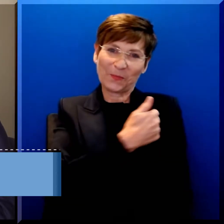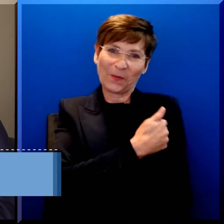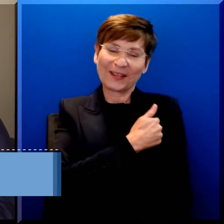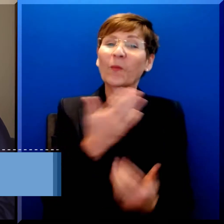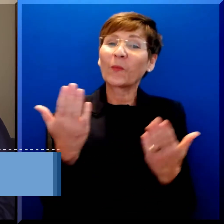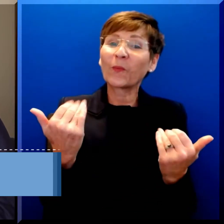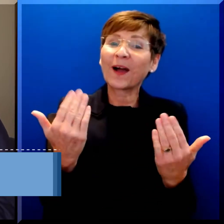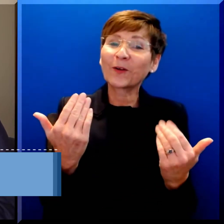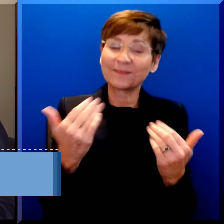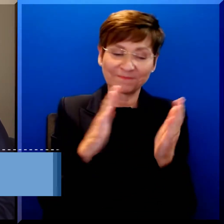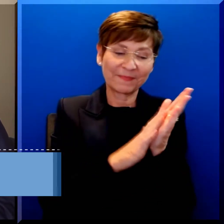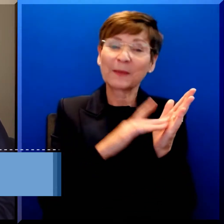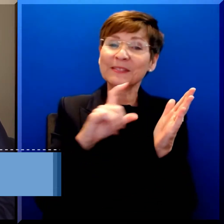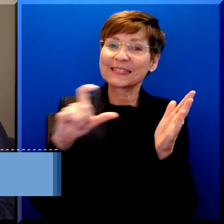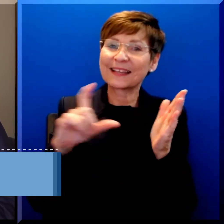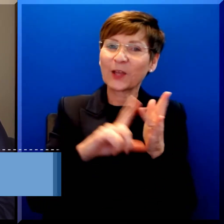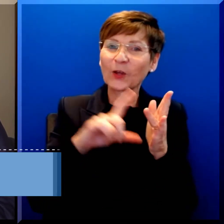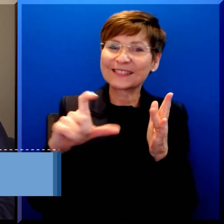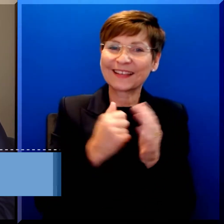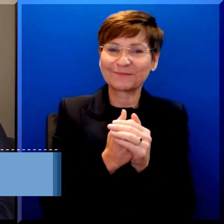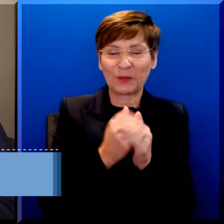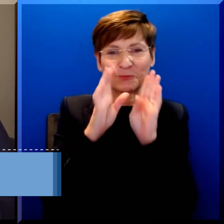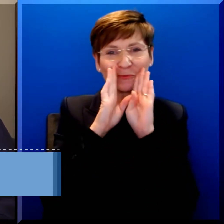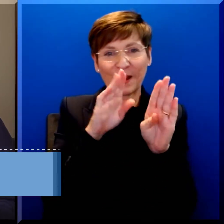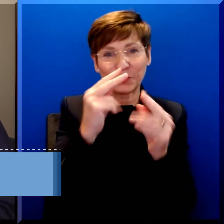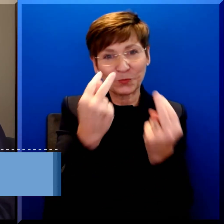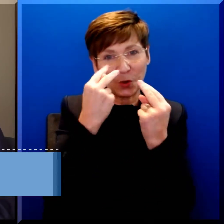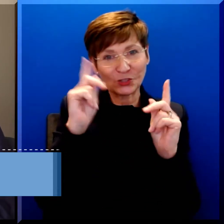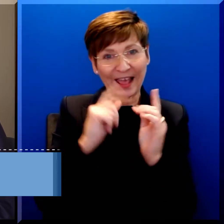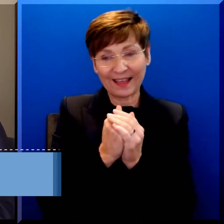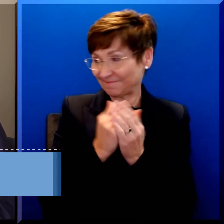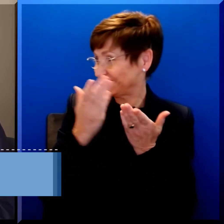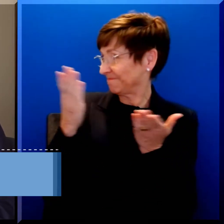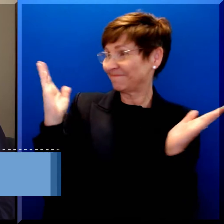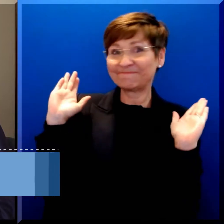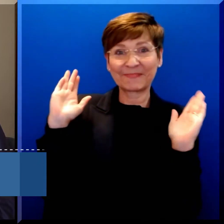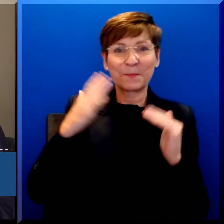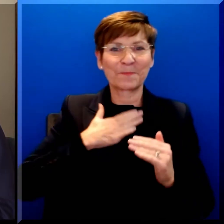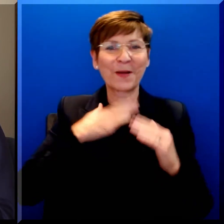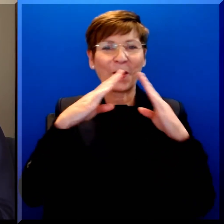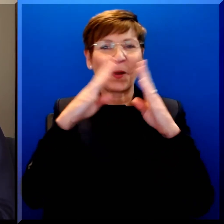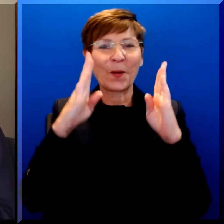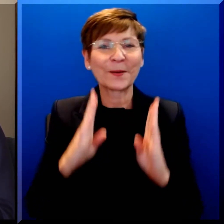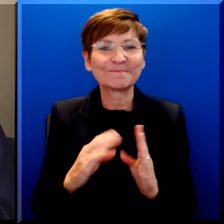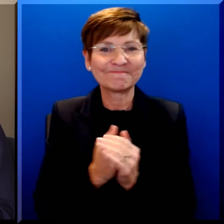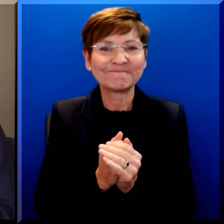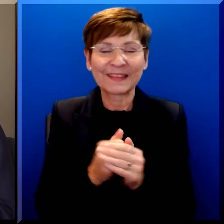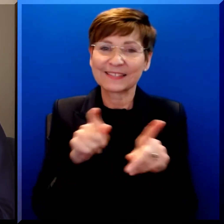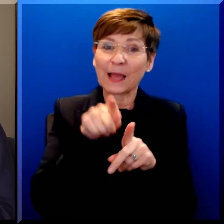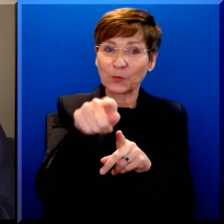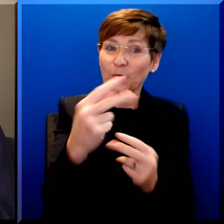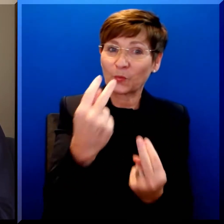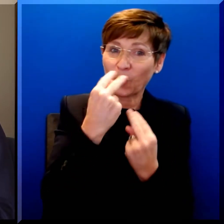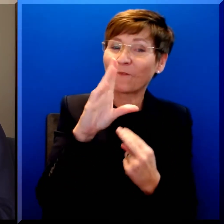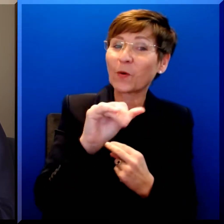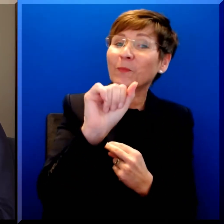Good morning and welcome to Monash City Church of Christ. It is great that you can join us here today. I'm greeting you from the comfort of my own home, just as